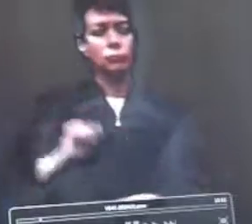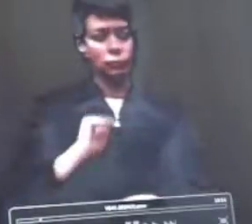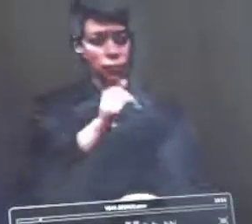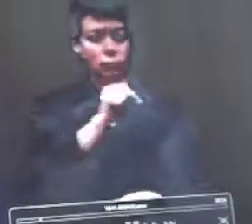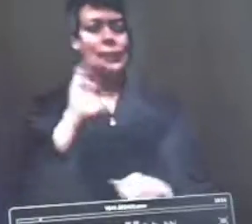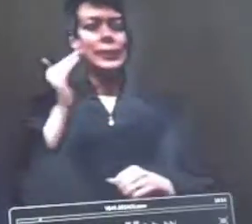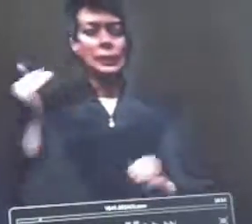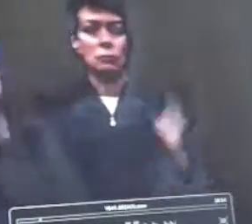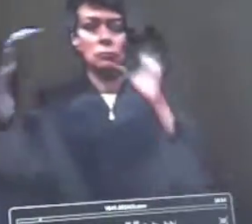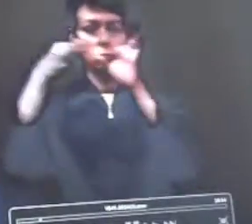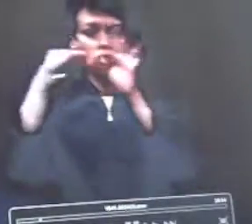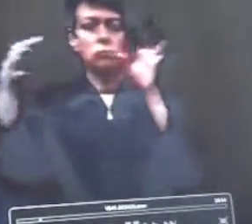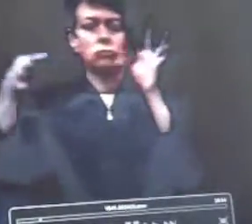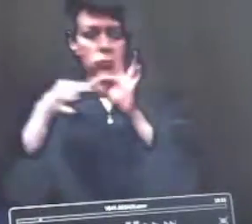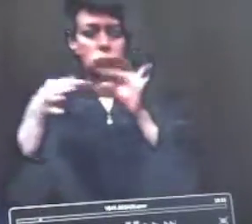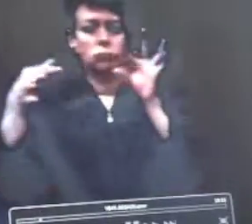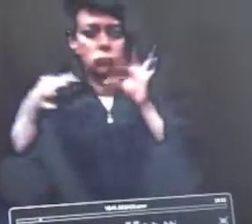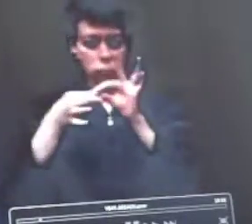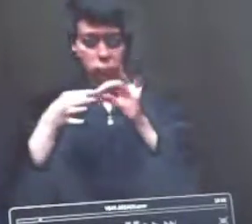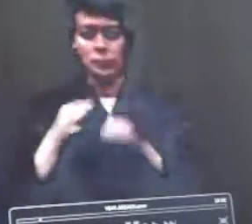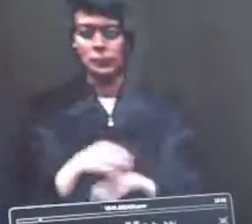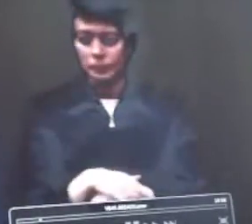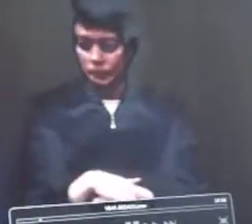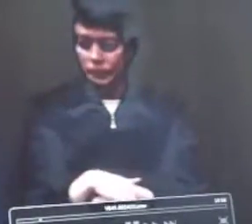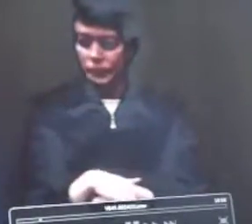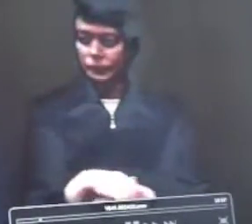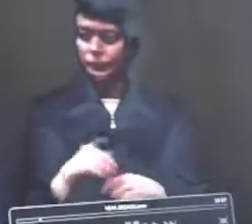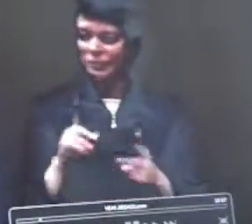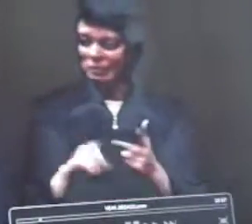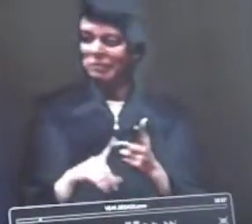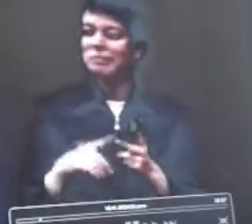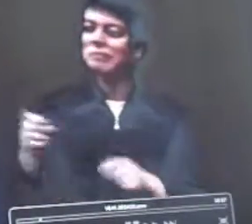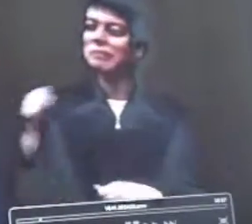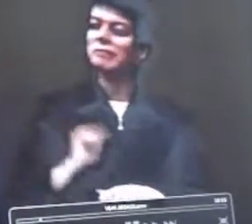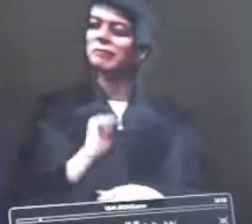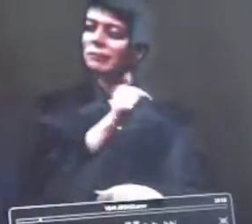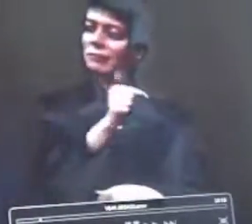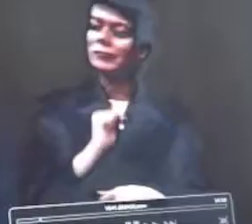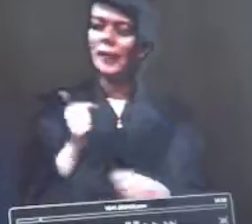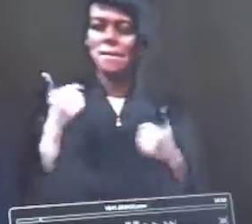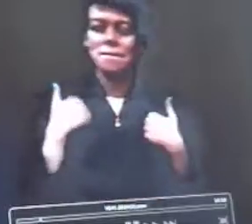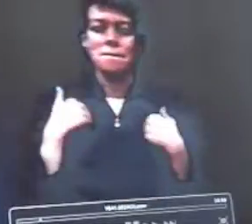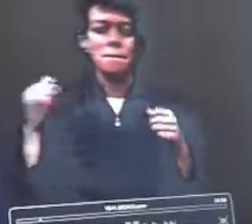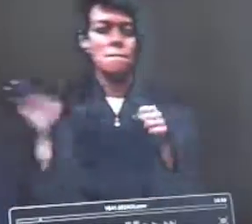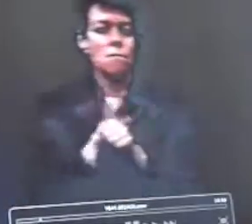question that was asked. During consecutive, there was a greater connection between the question and answer.